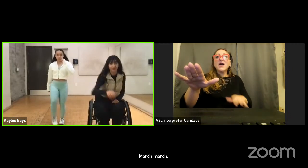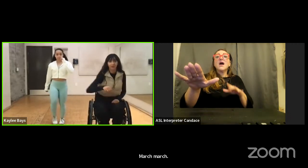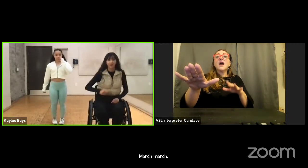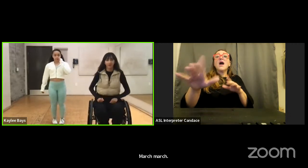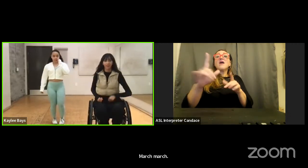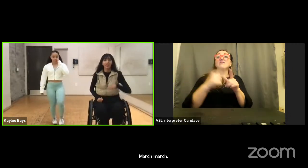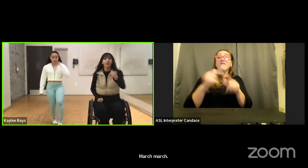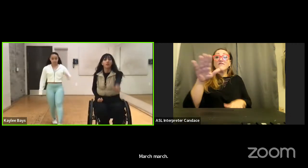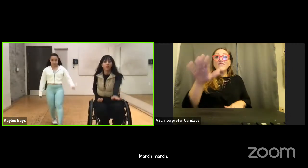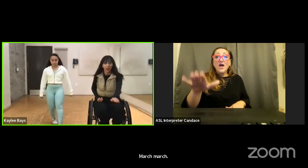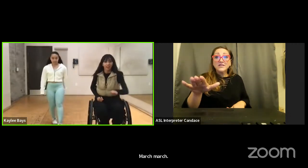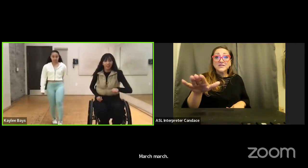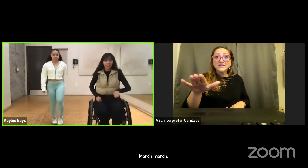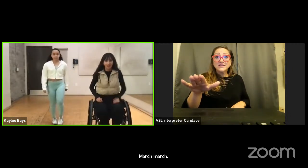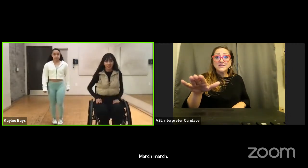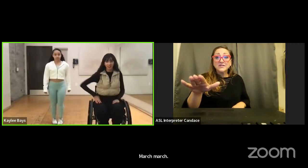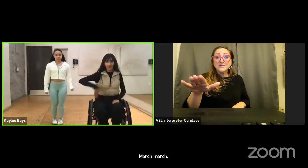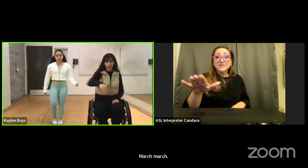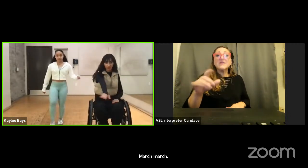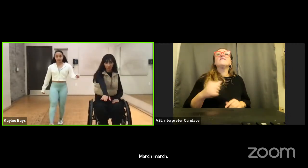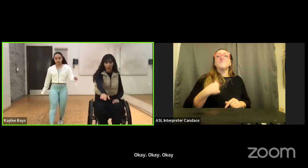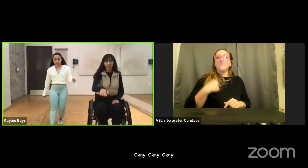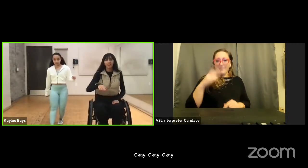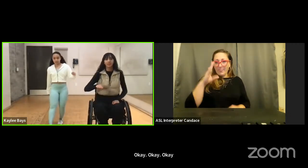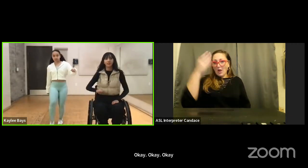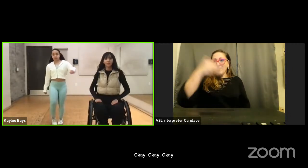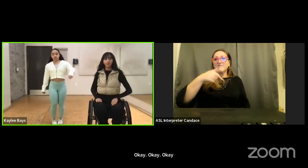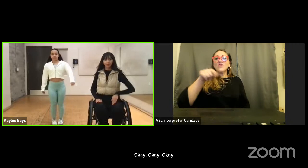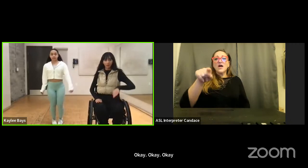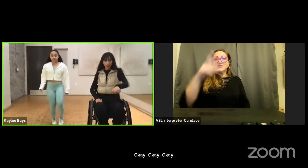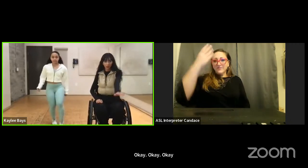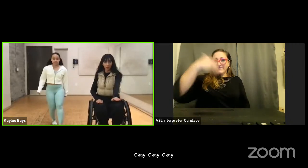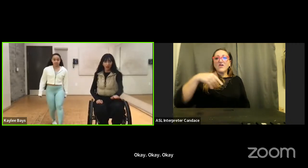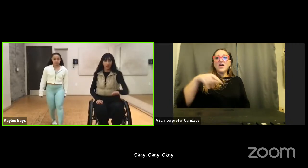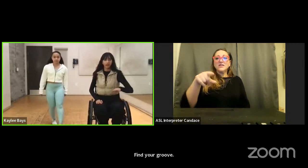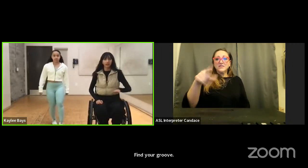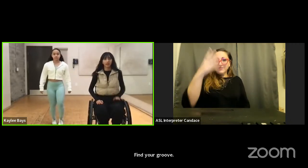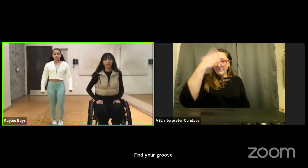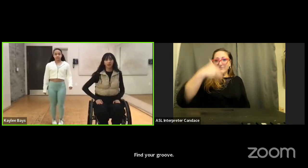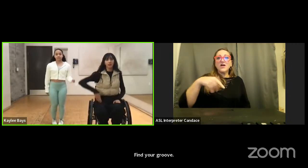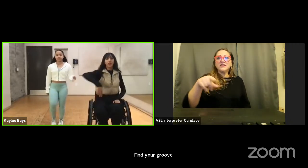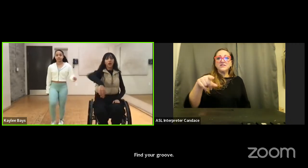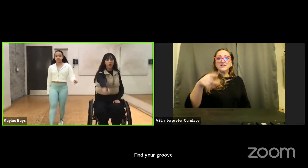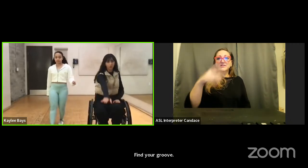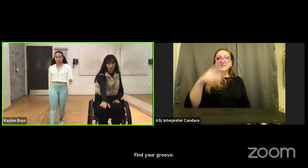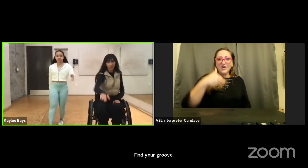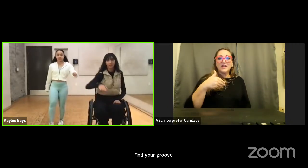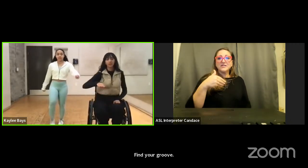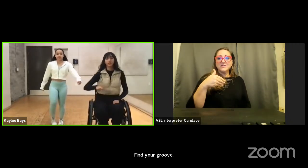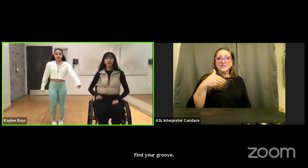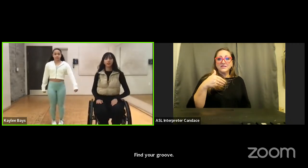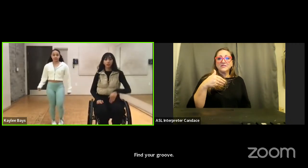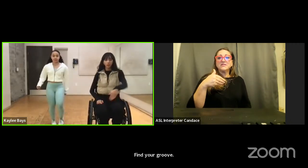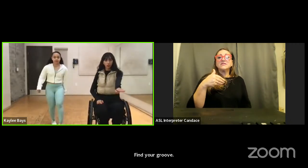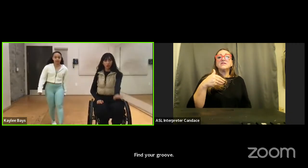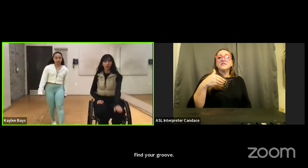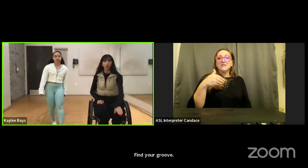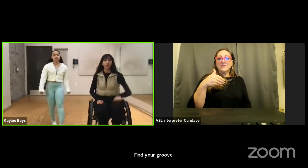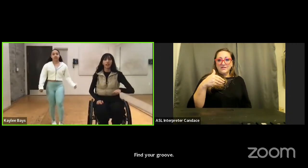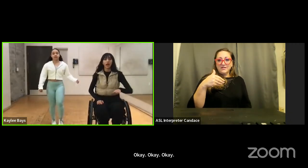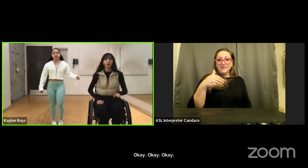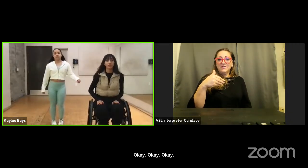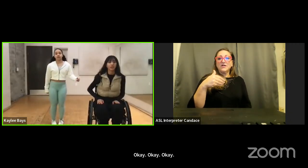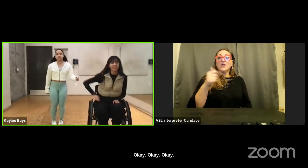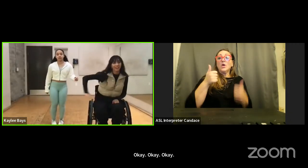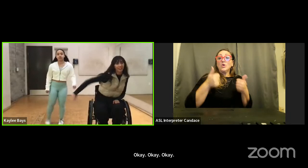front. Front, front, front, front.